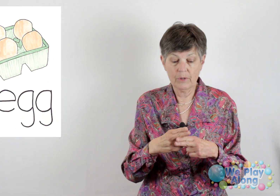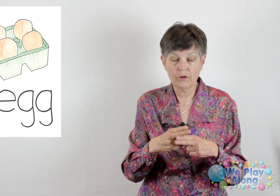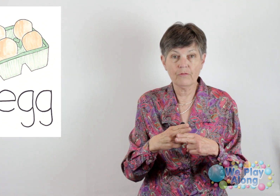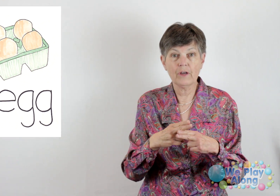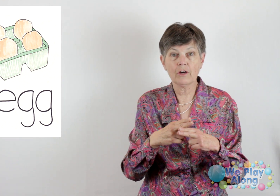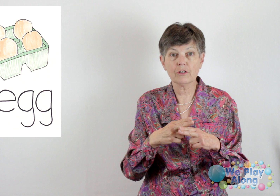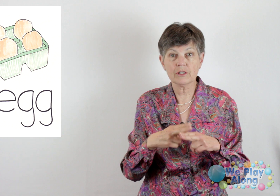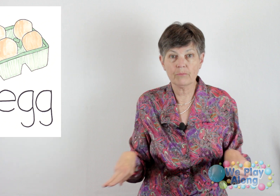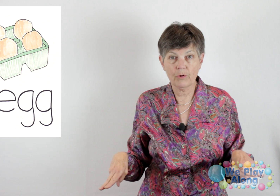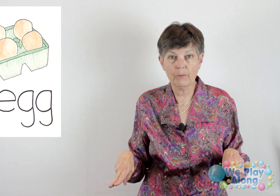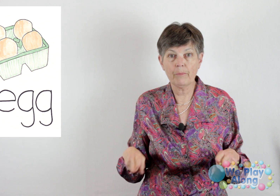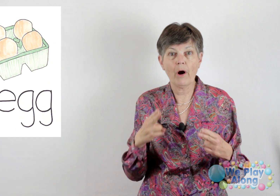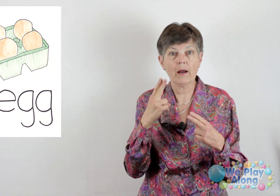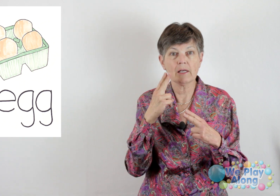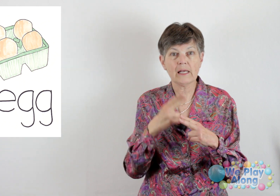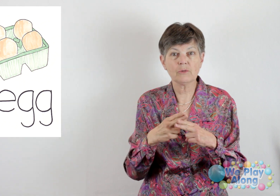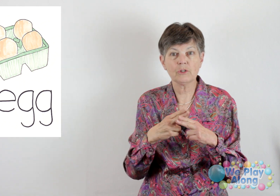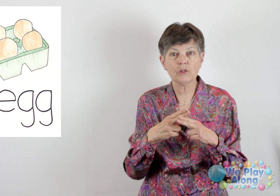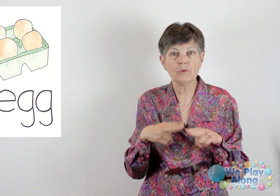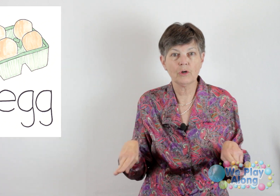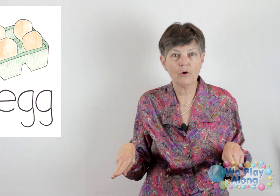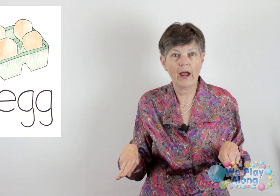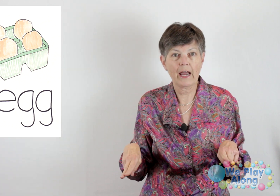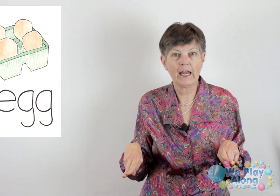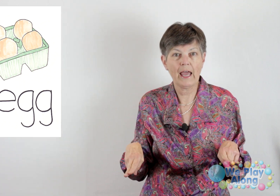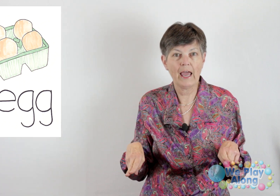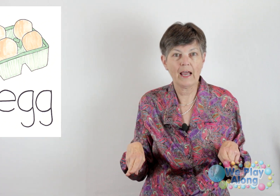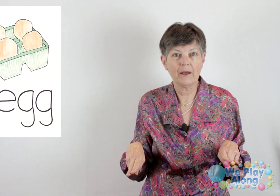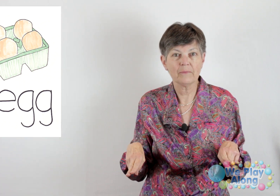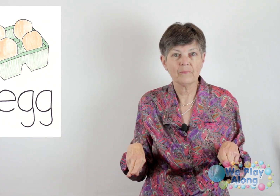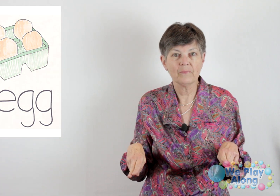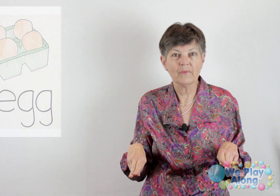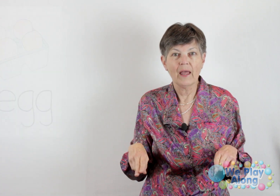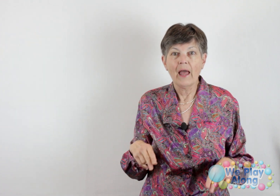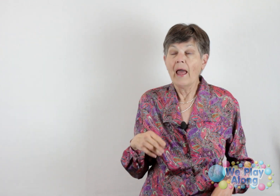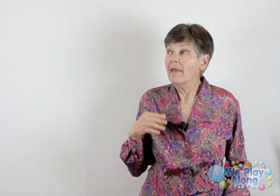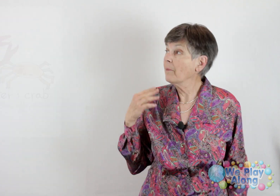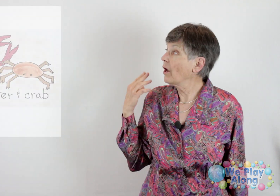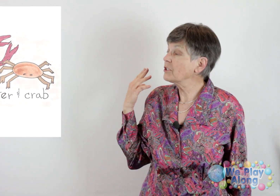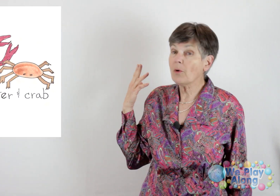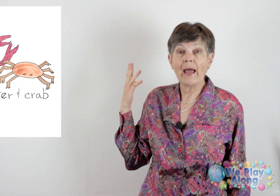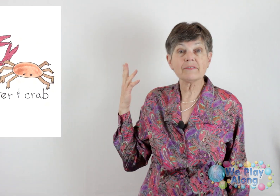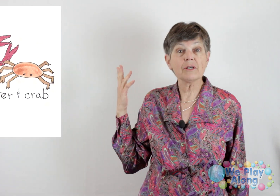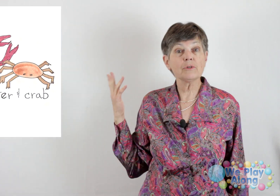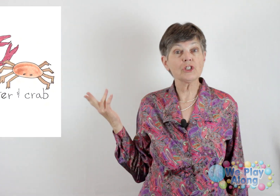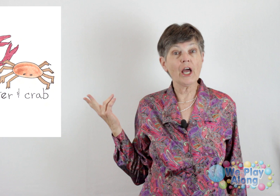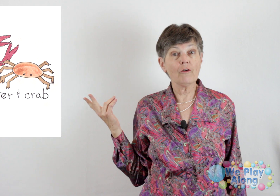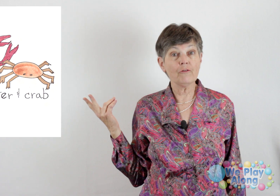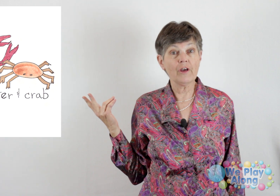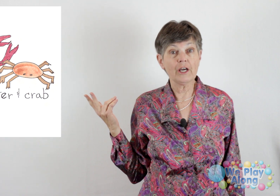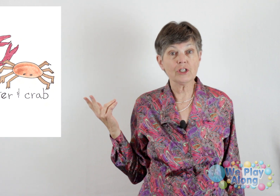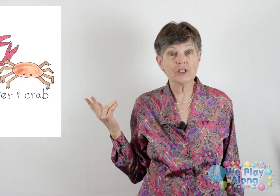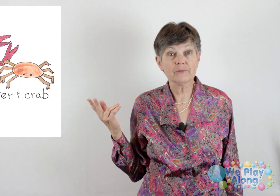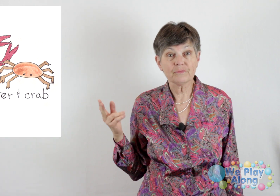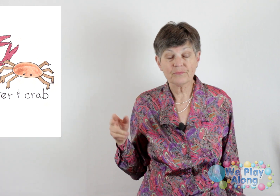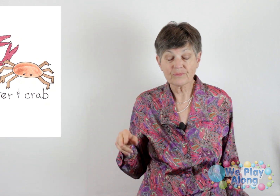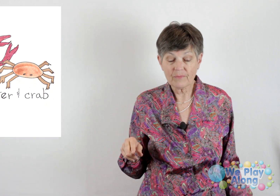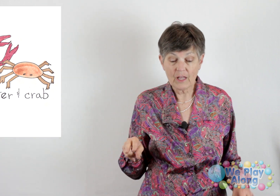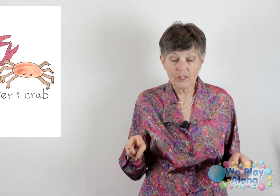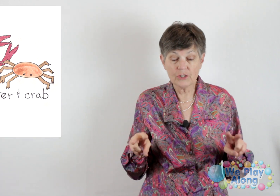your fingers and pull them apart, because that's what you do when you crack an egg. Then we also have some shellfish.